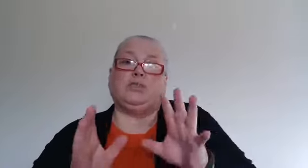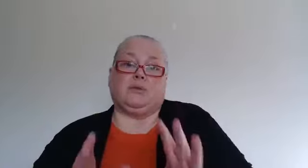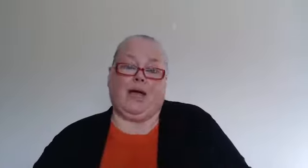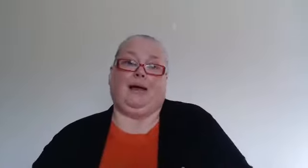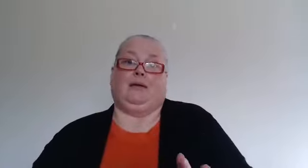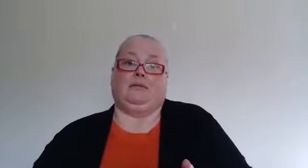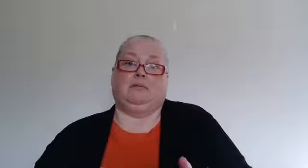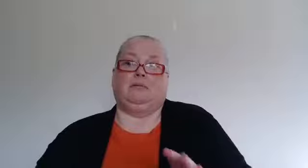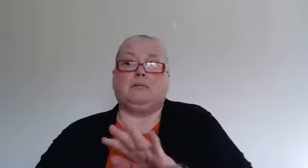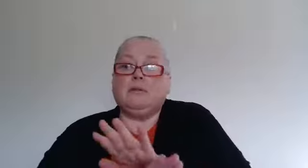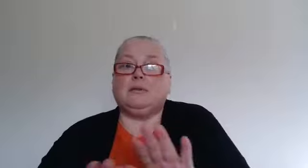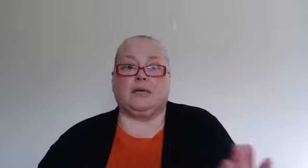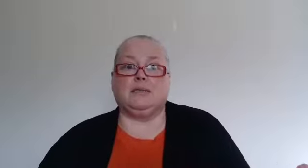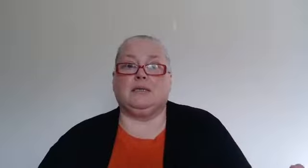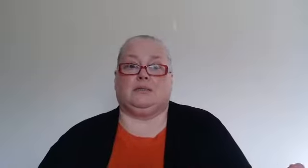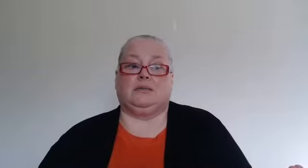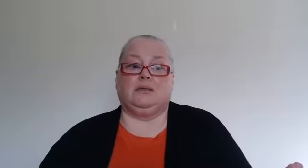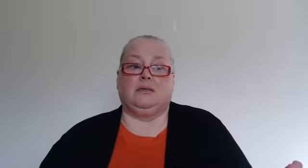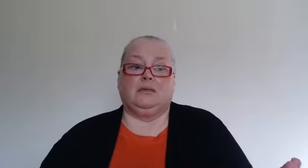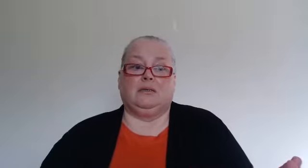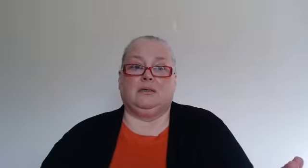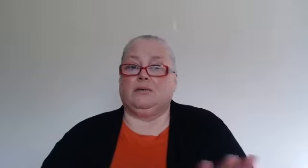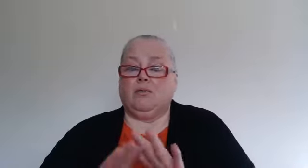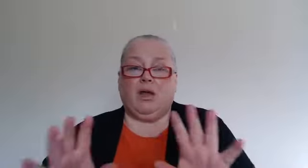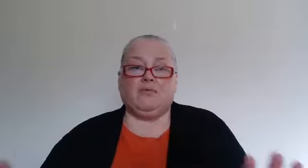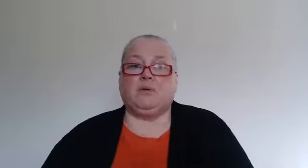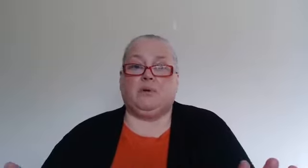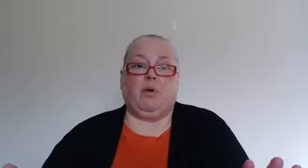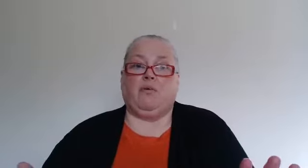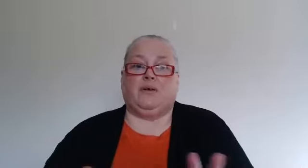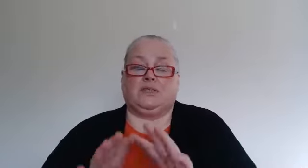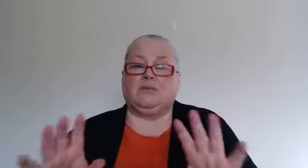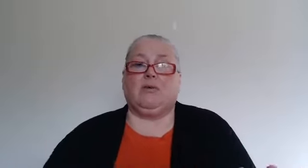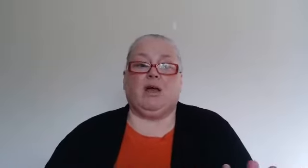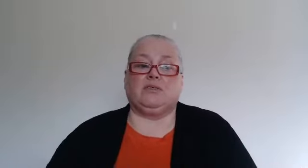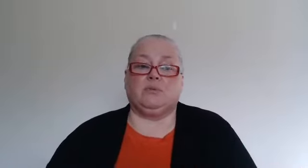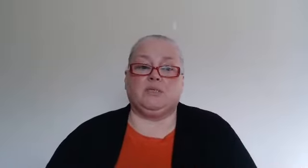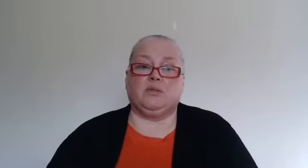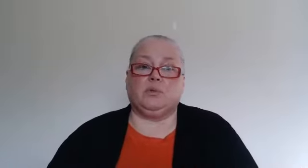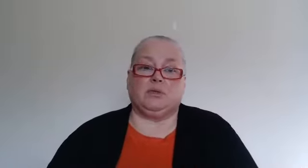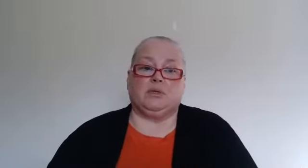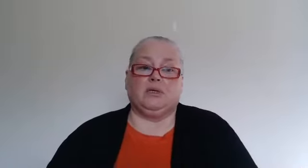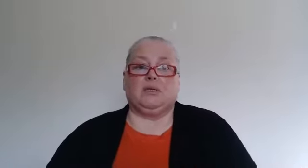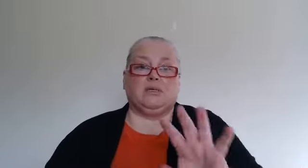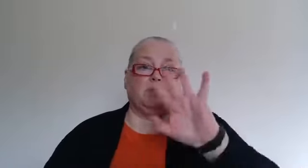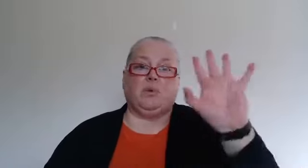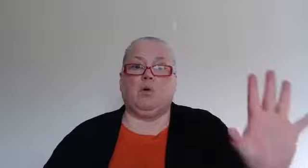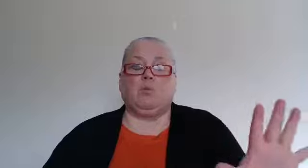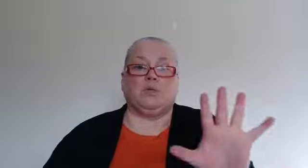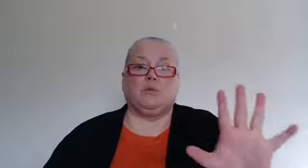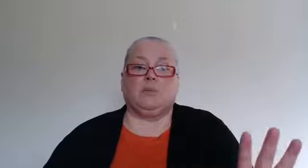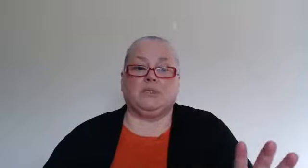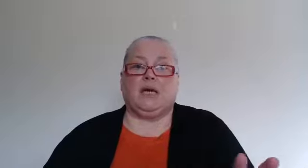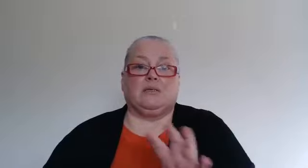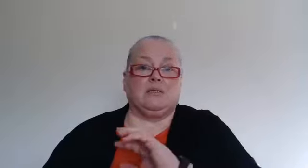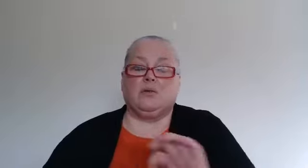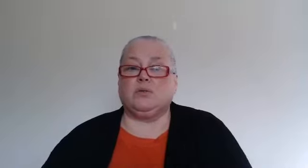you can. That's it. You don't have to be perfect. You don't have to be super mum or super dad. There's no such